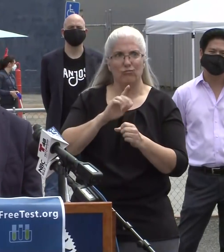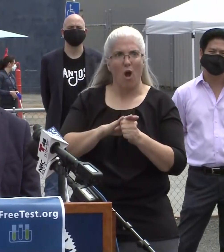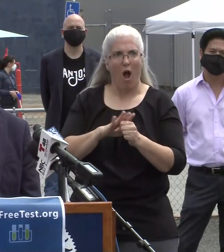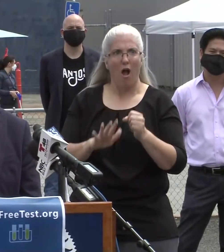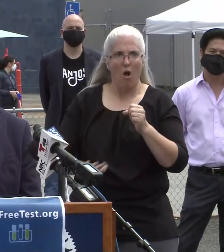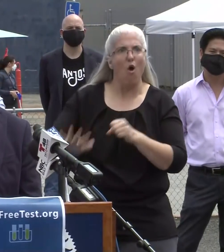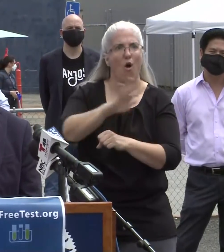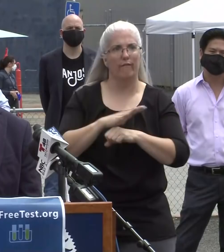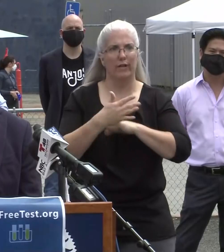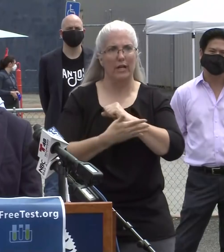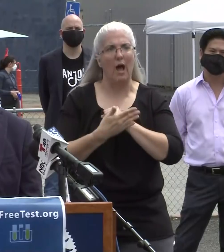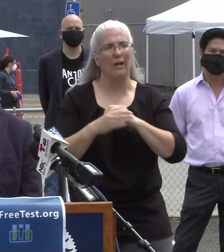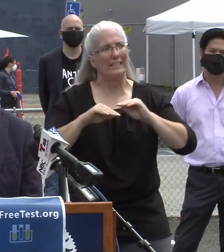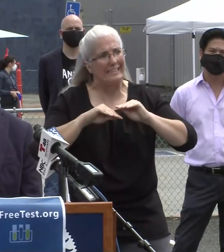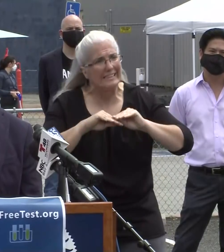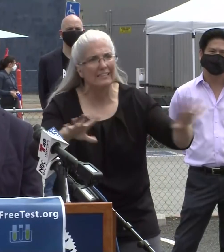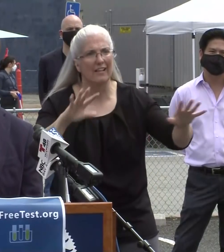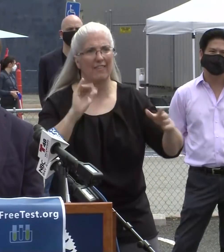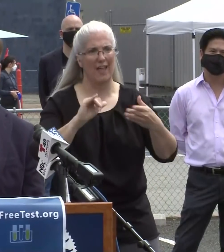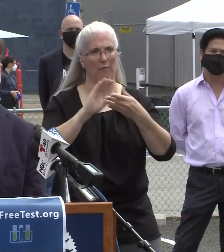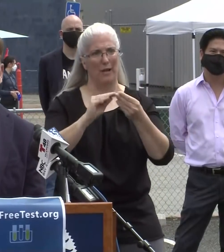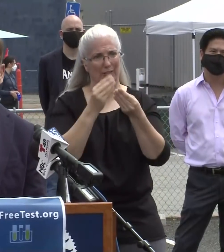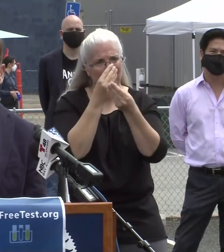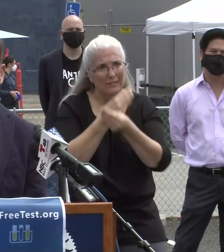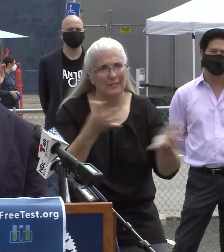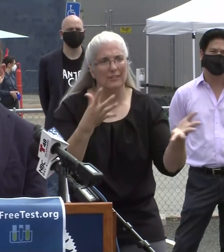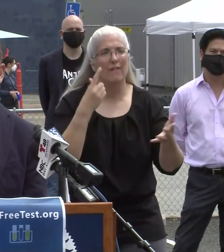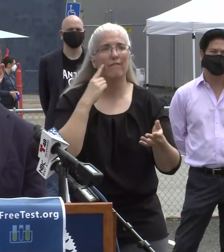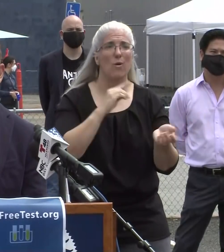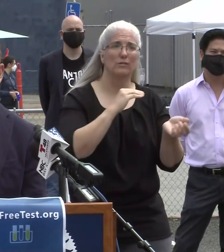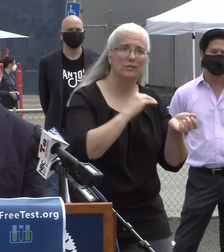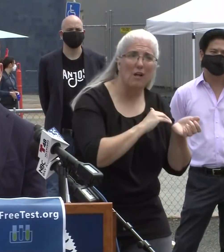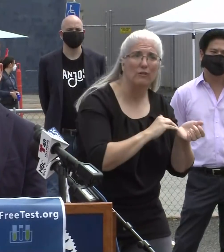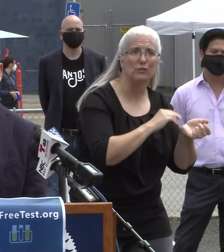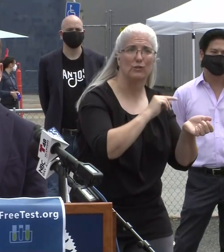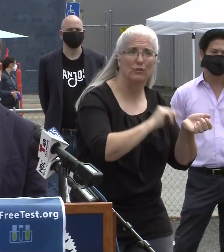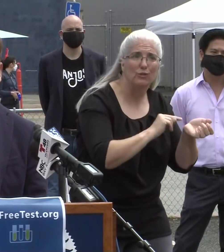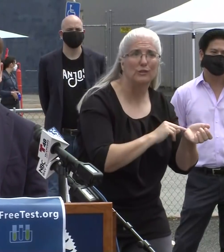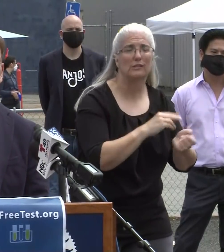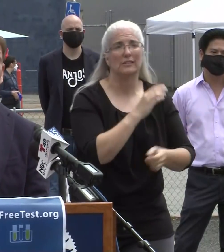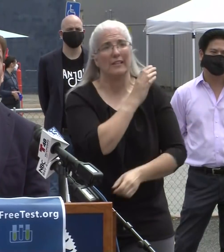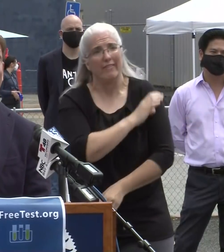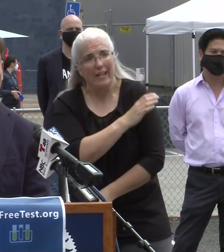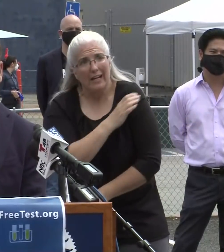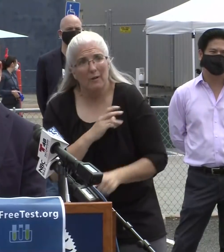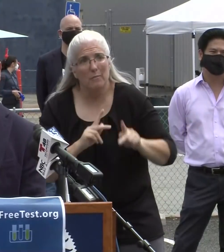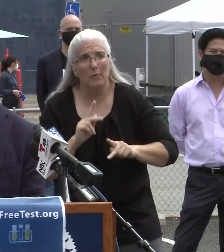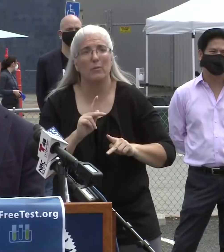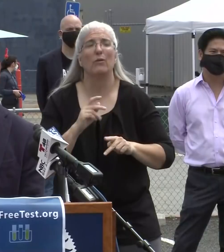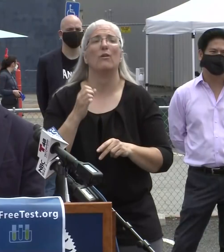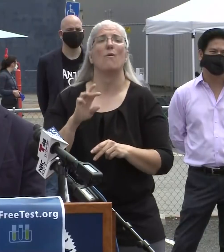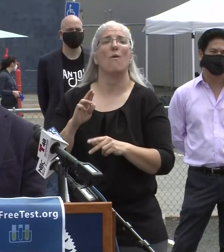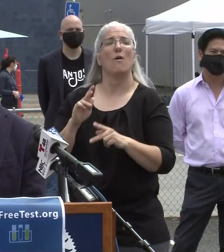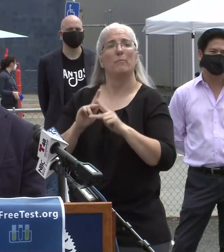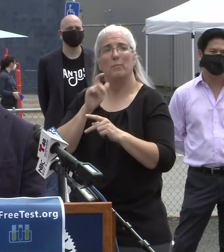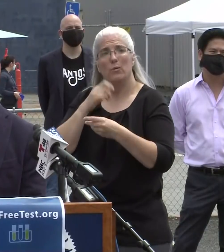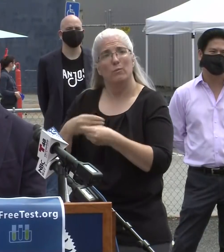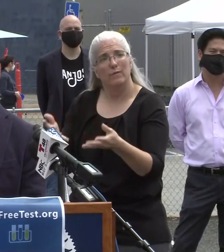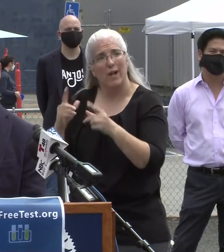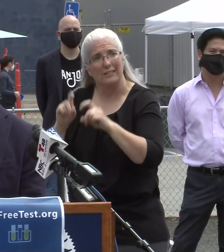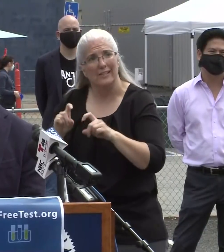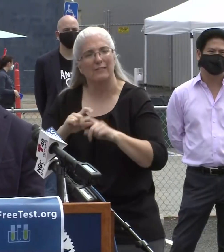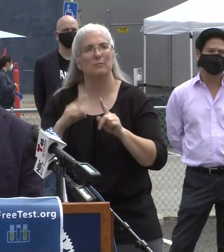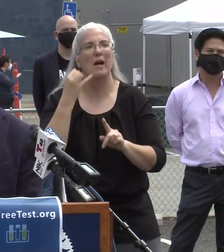because we have healthcare providers, we have a lot of people and other clinics that are providing testing. But when you look at where our cases are and where the